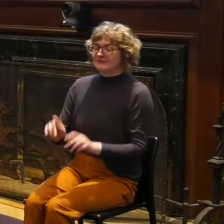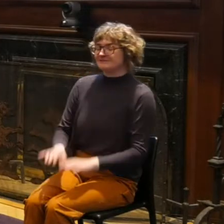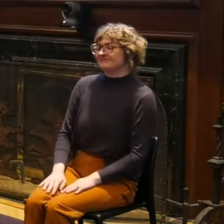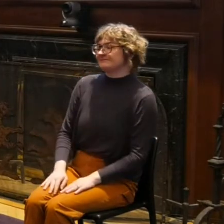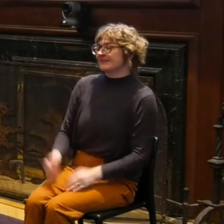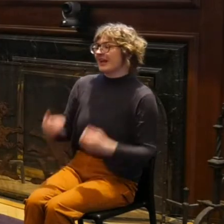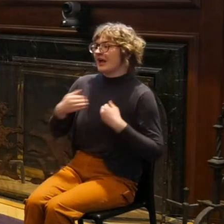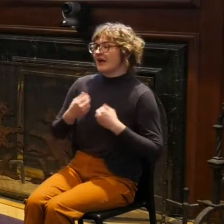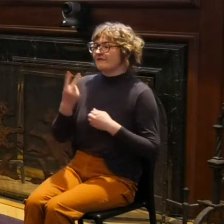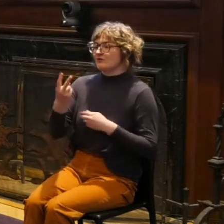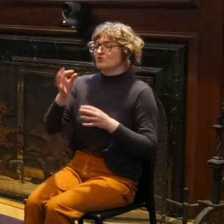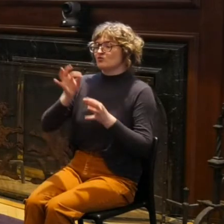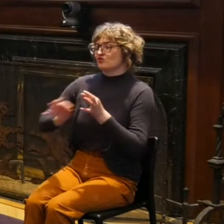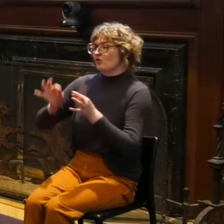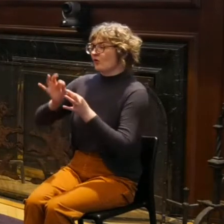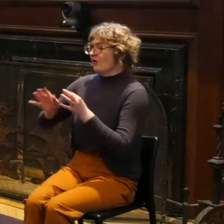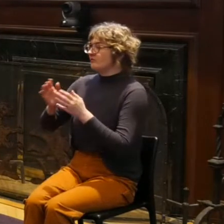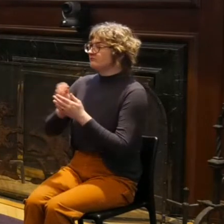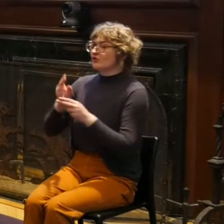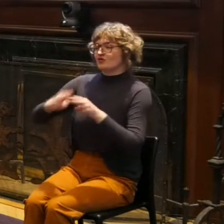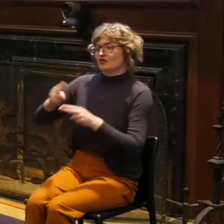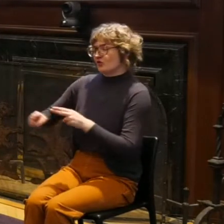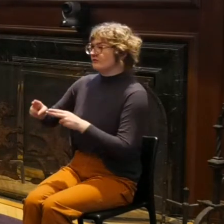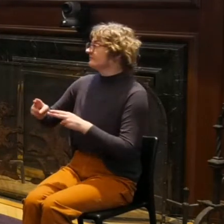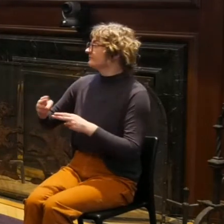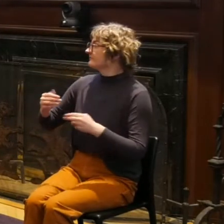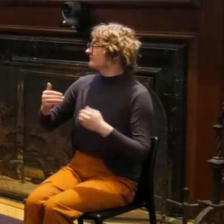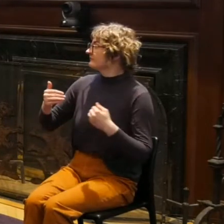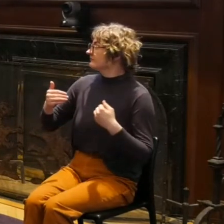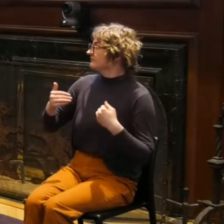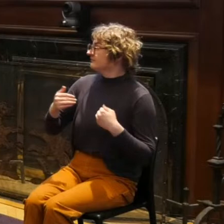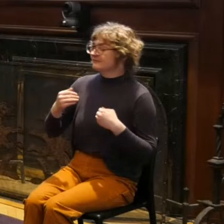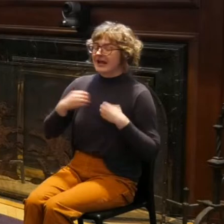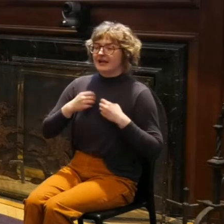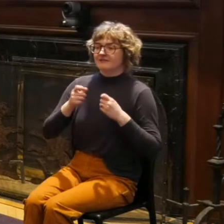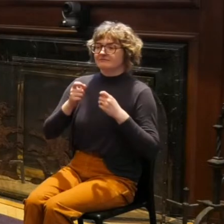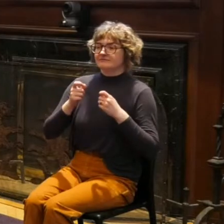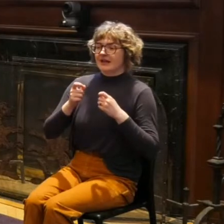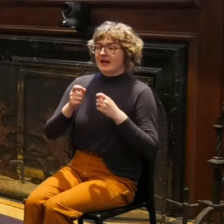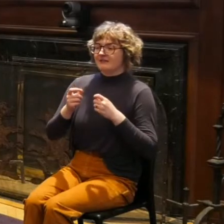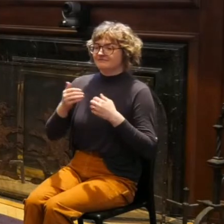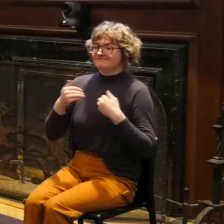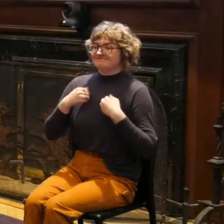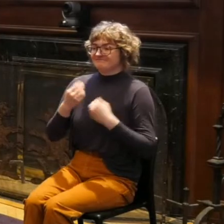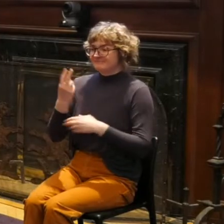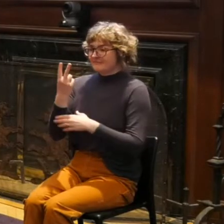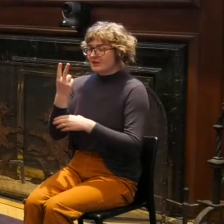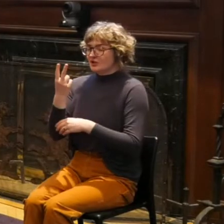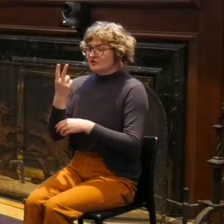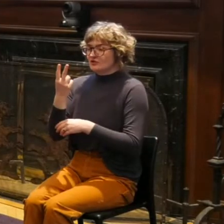I have two short poems. One I wrote and one on phone because I'm ambidextrous like that.